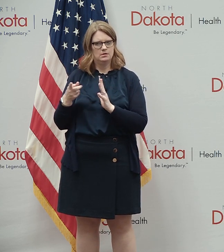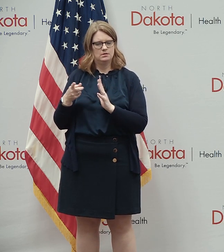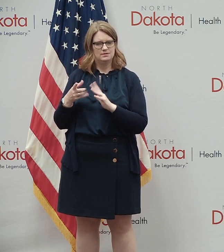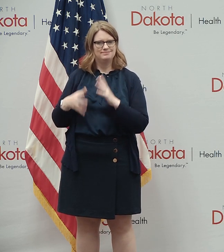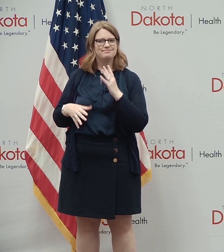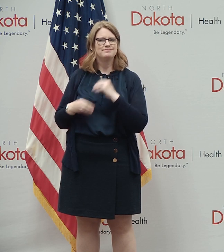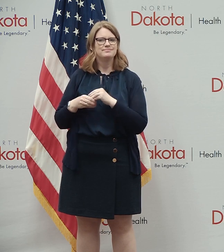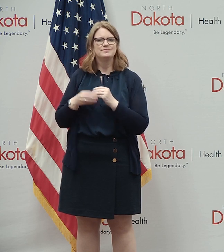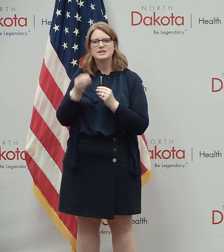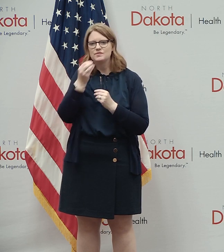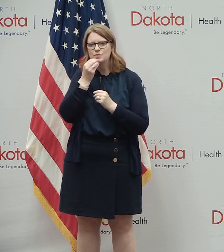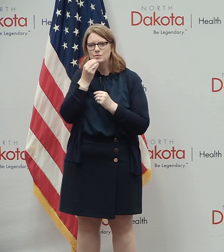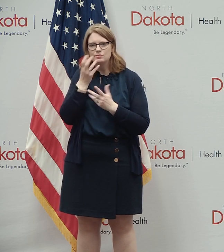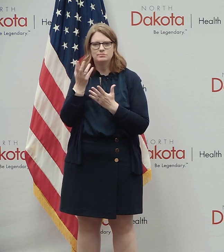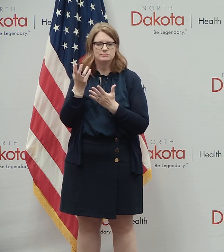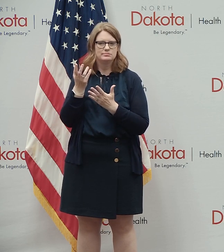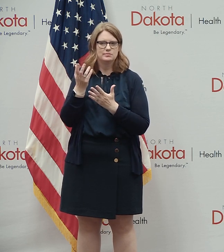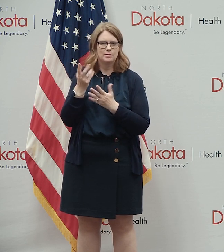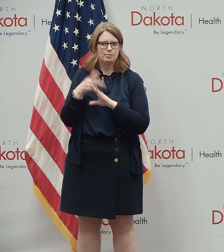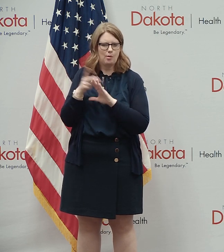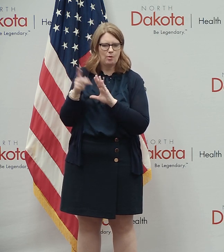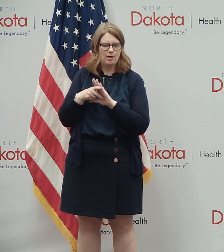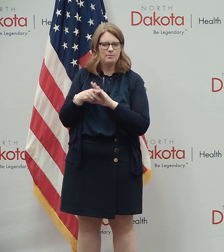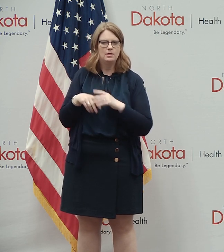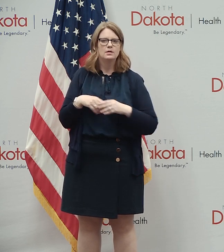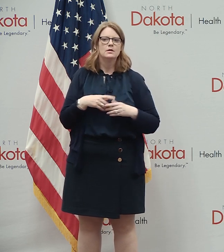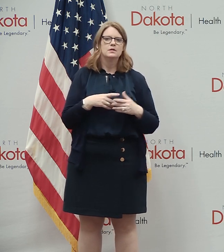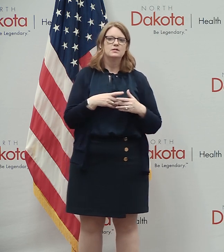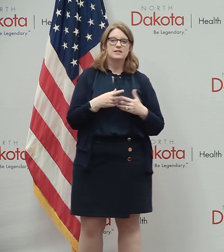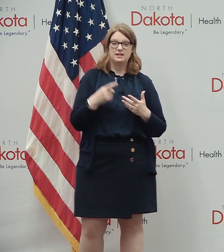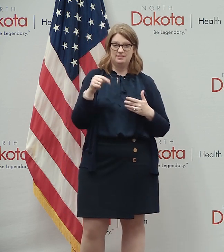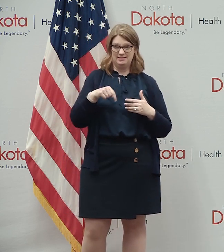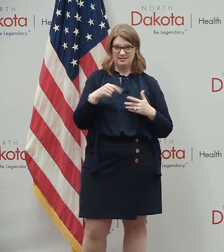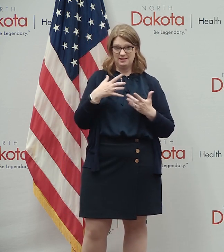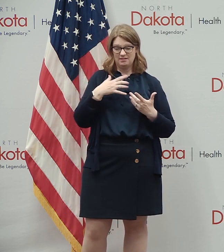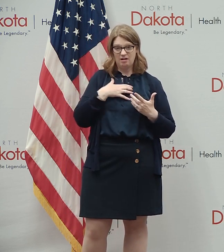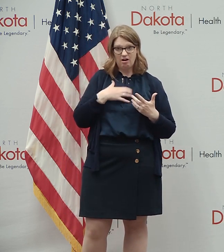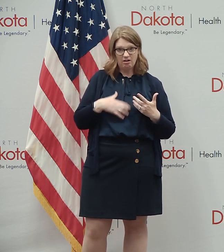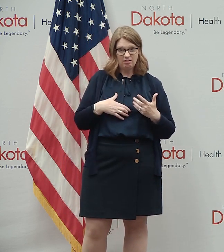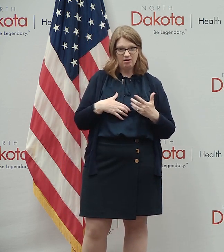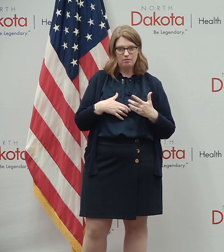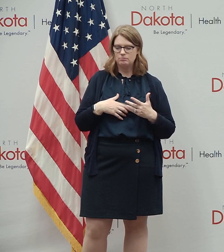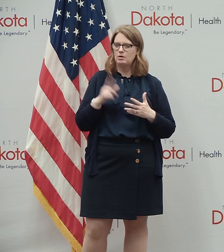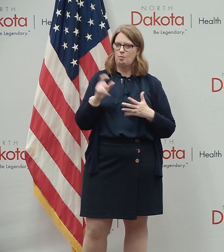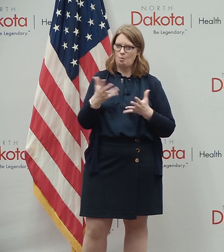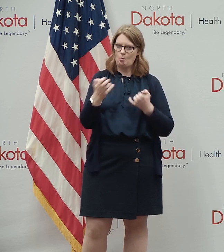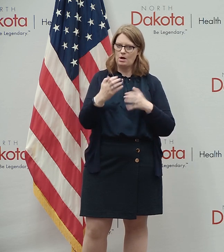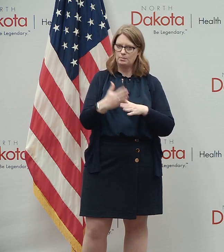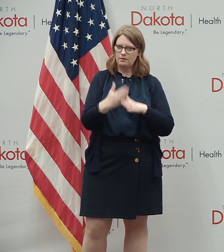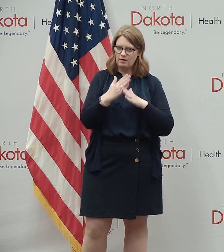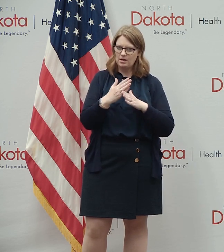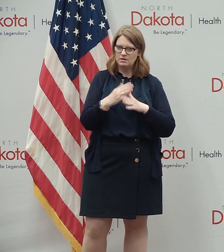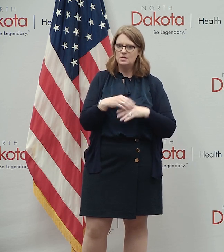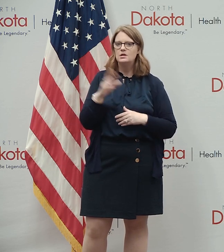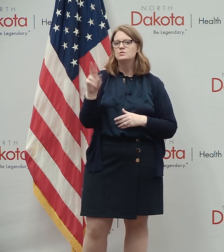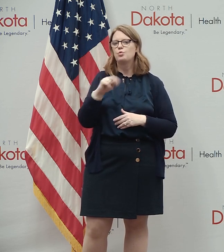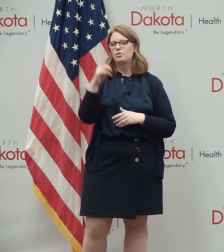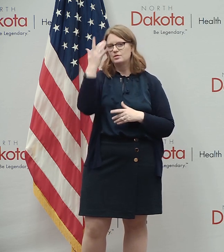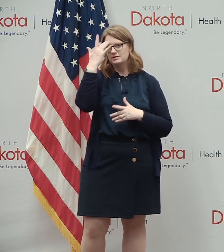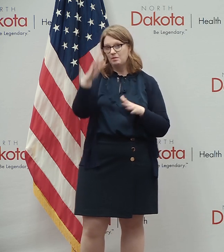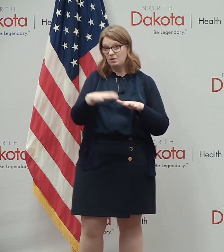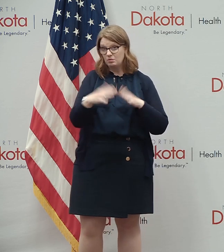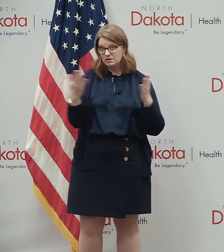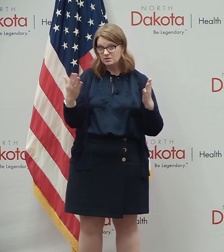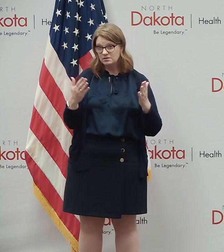supplemental nutritional assistance program. But preventing hunger during this pandemic remains a top priority as the North Dakota Smart Restart progresses